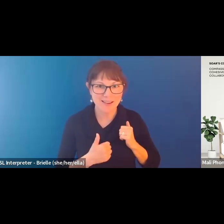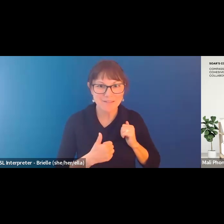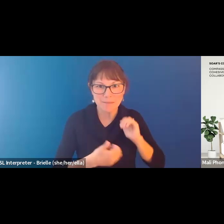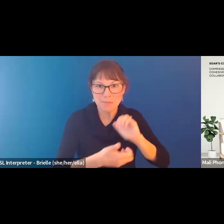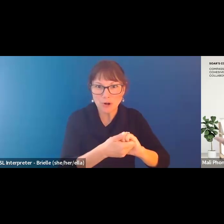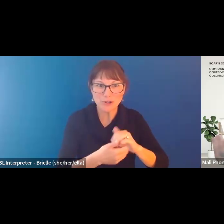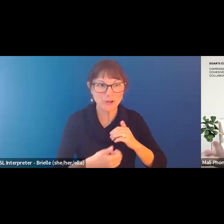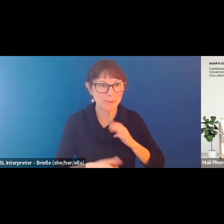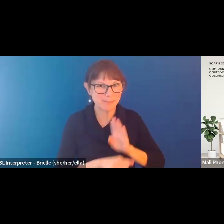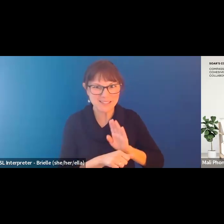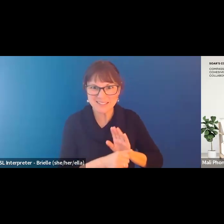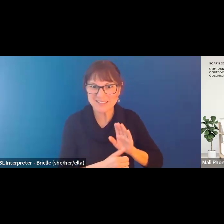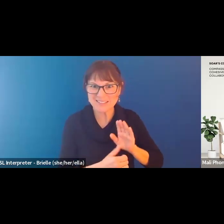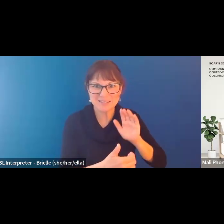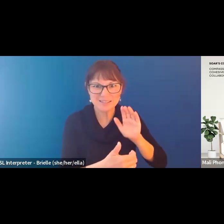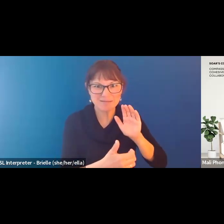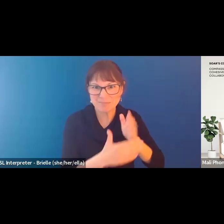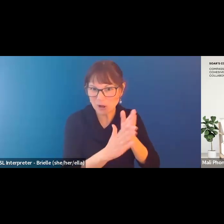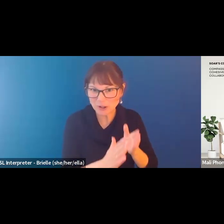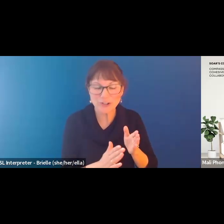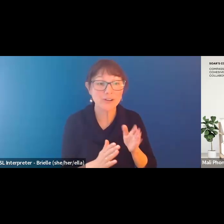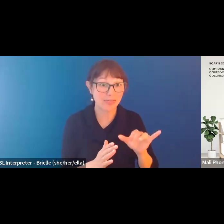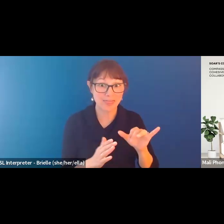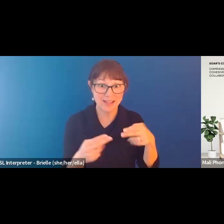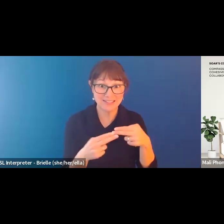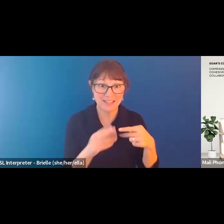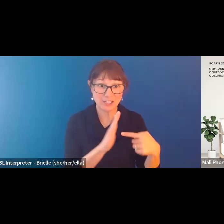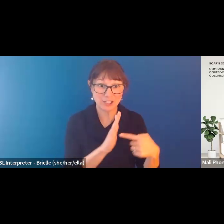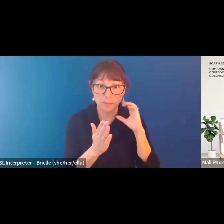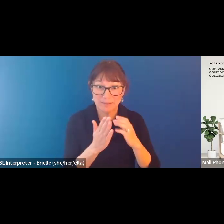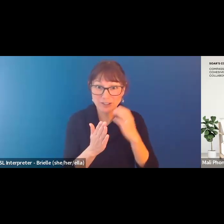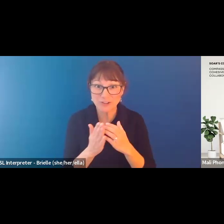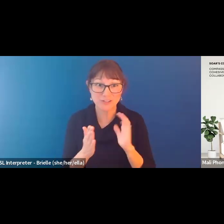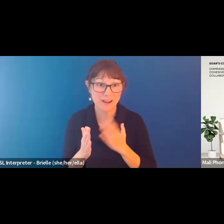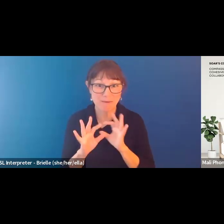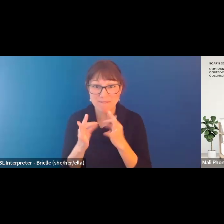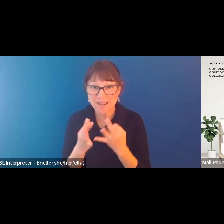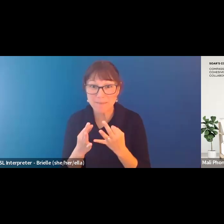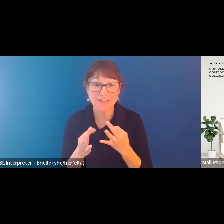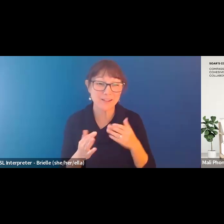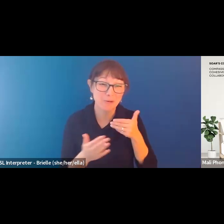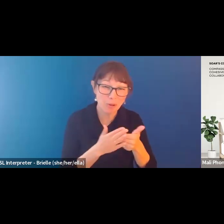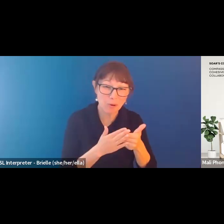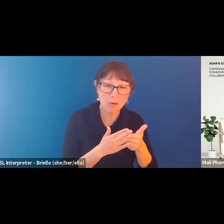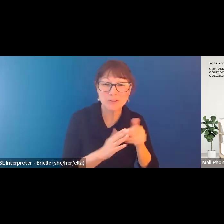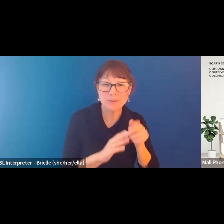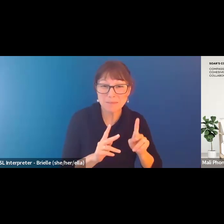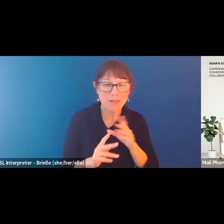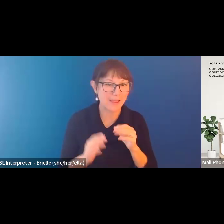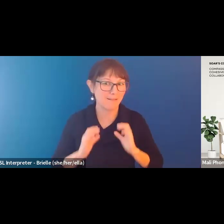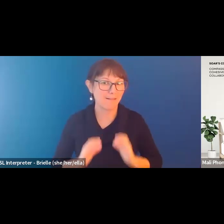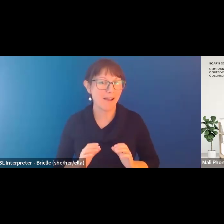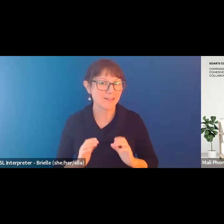partner. This slide here contains photos of our extended family, loved ones, and our clients.